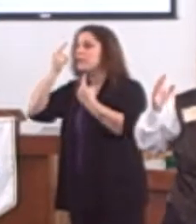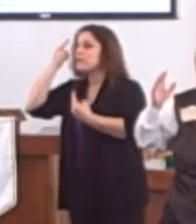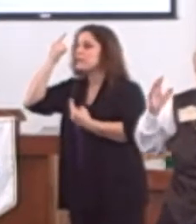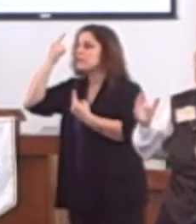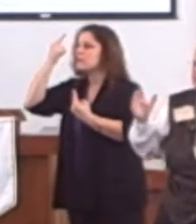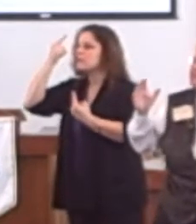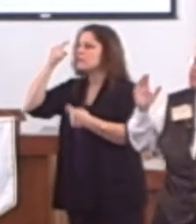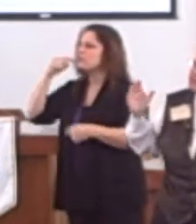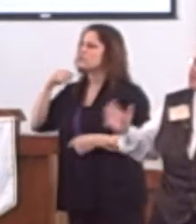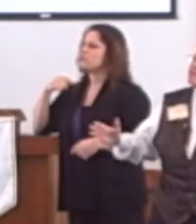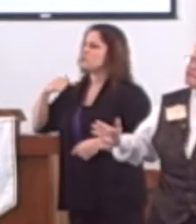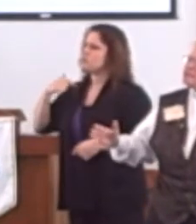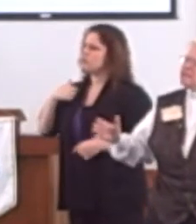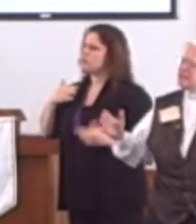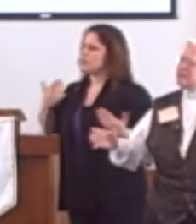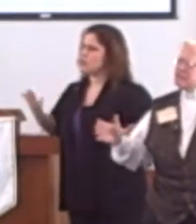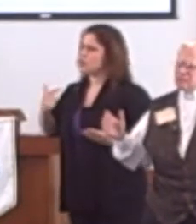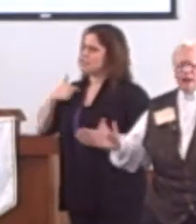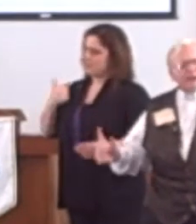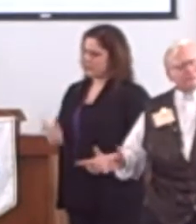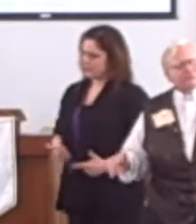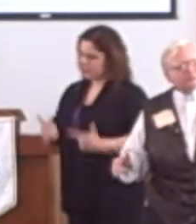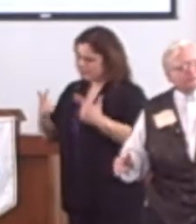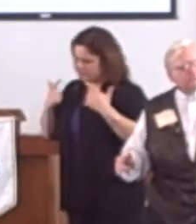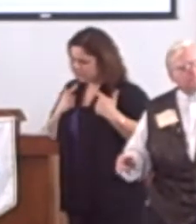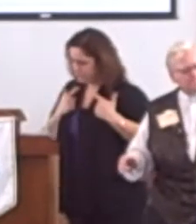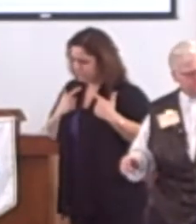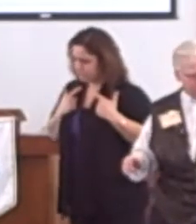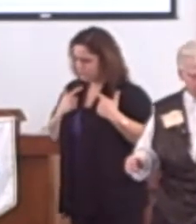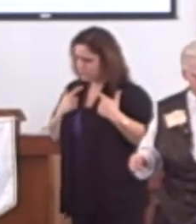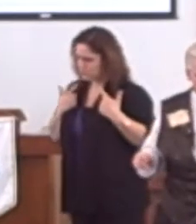what your purpose is in this life?